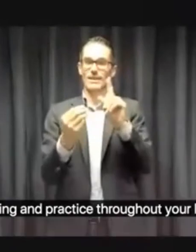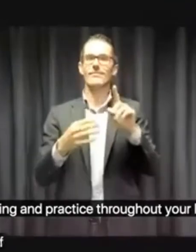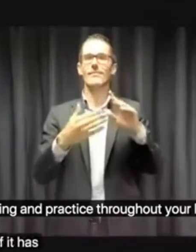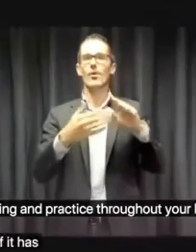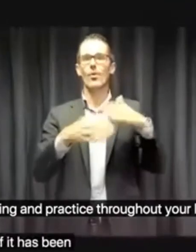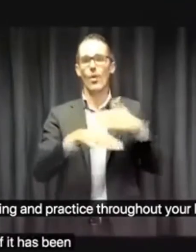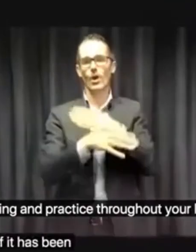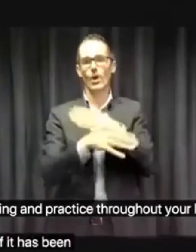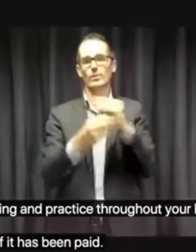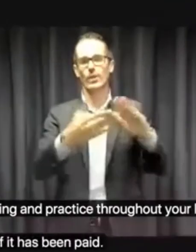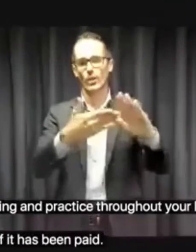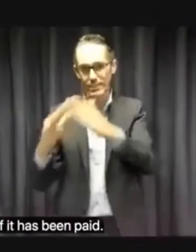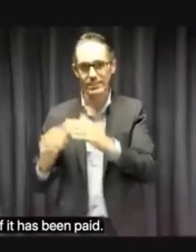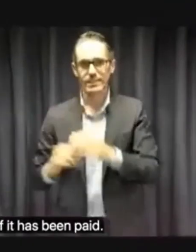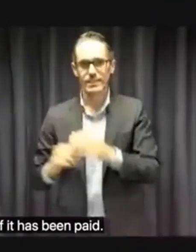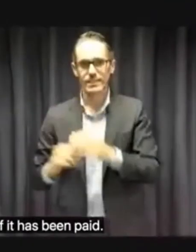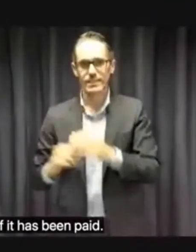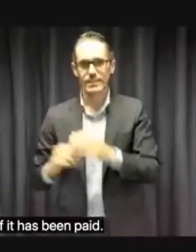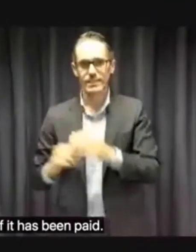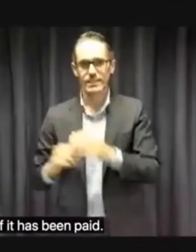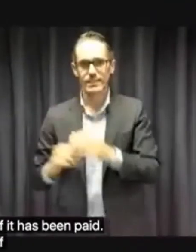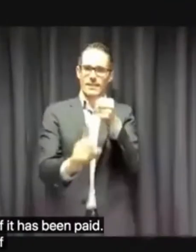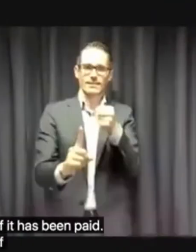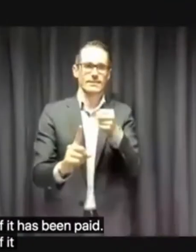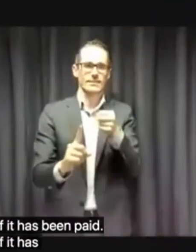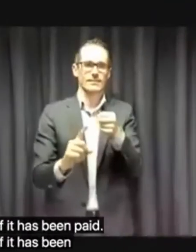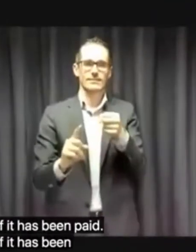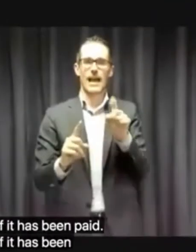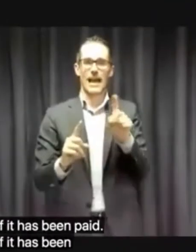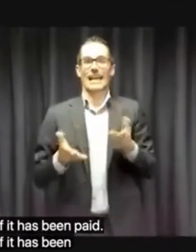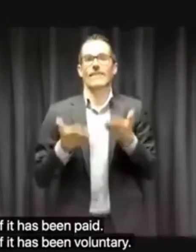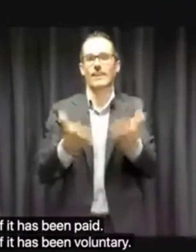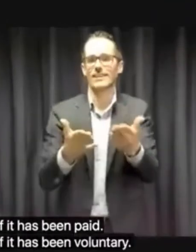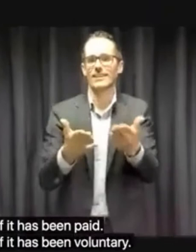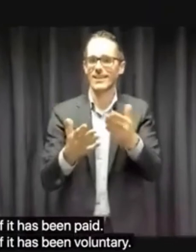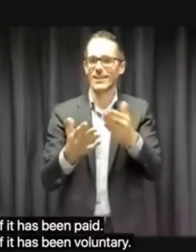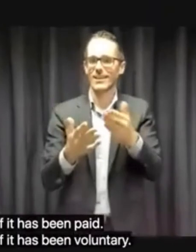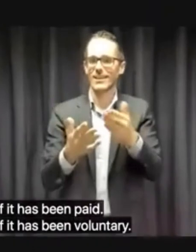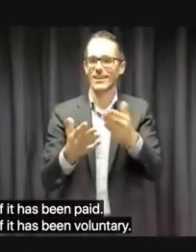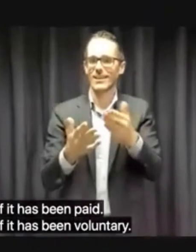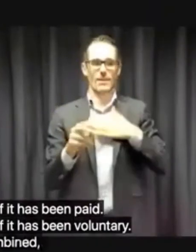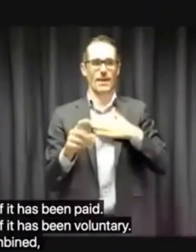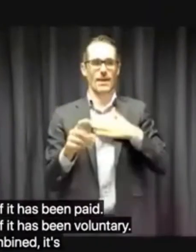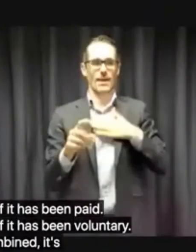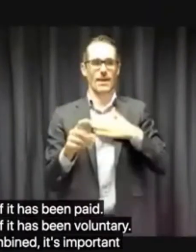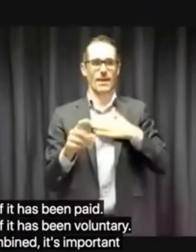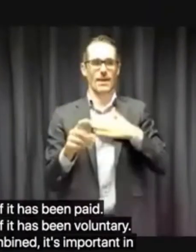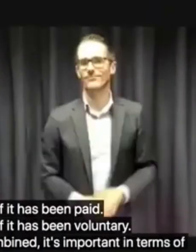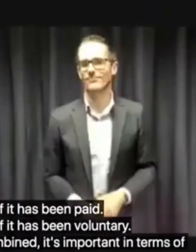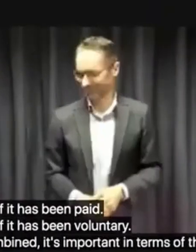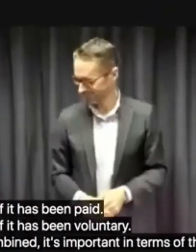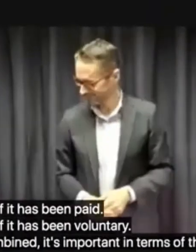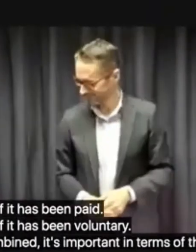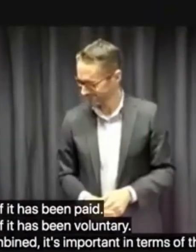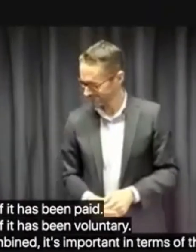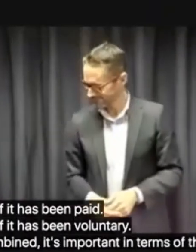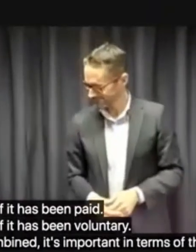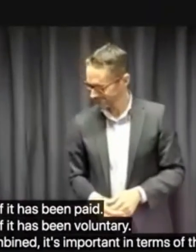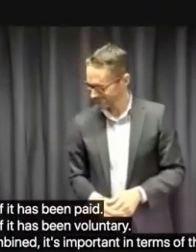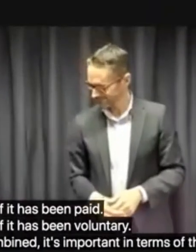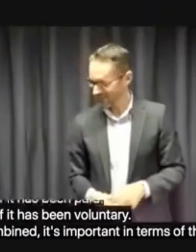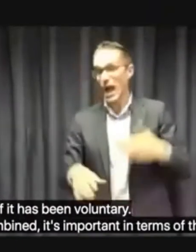voluntary, but combined, it's important in terms of the work that I've done in the community and making an impact in what you can. So they're the